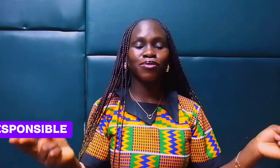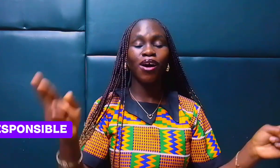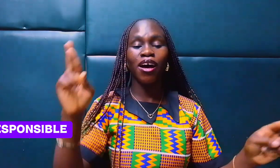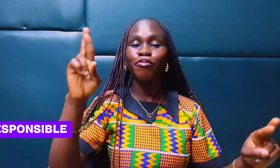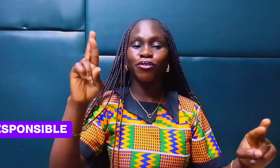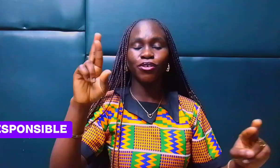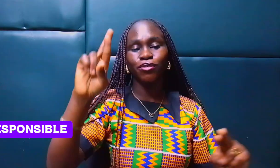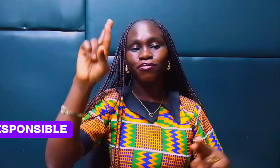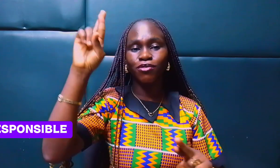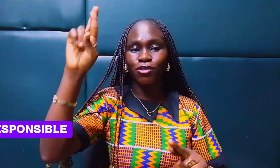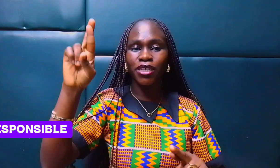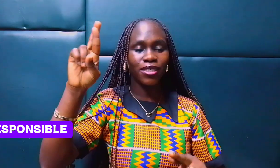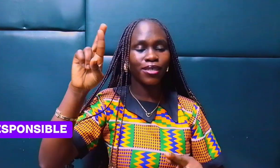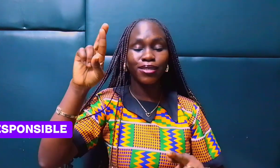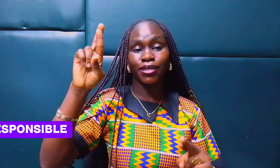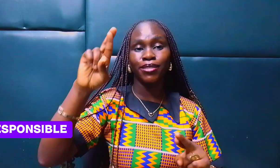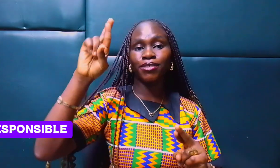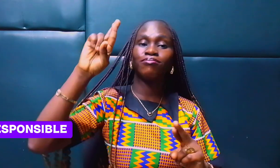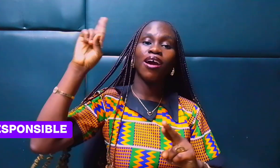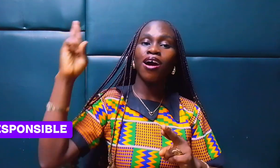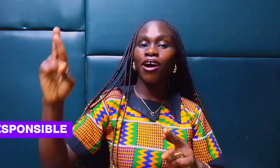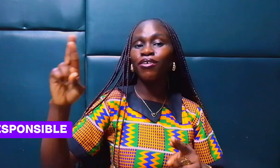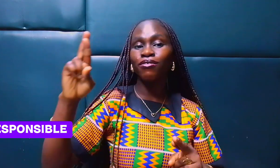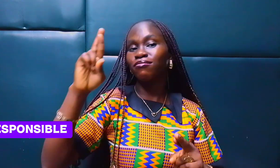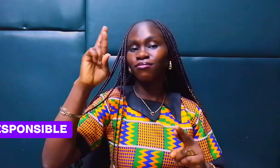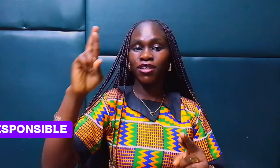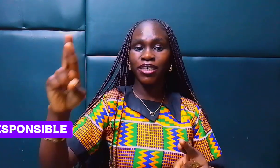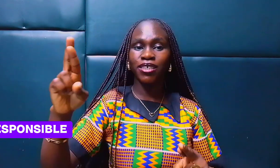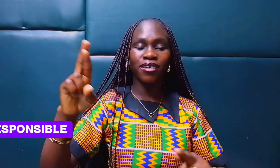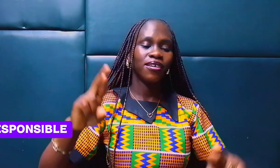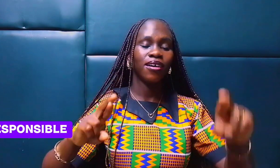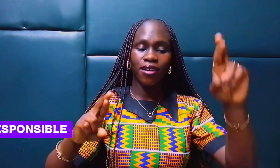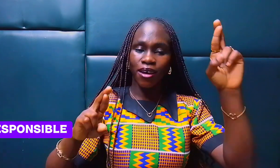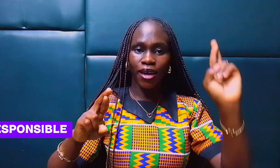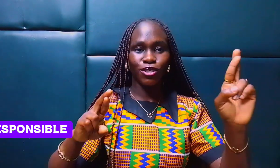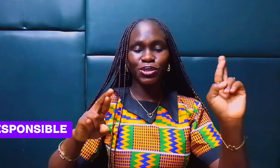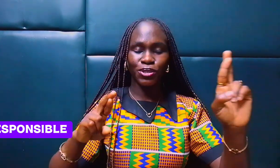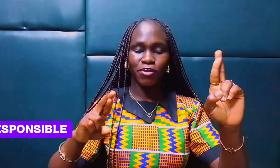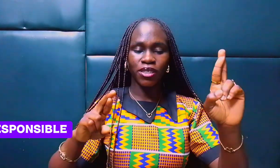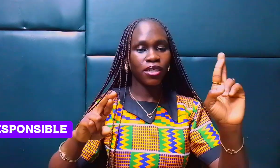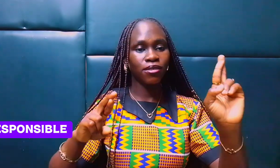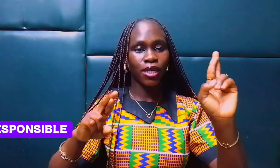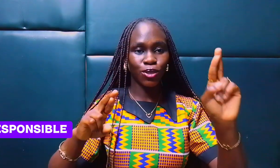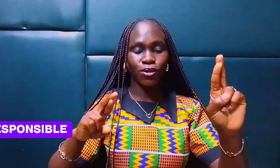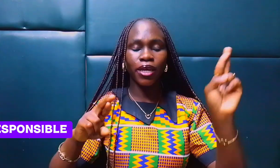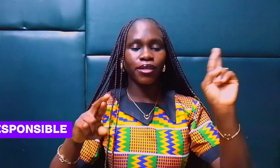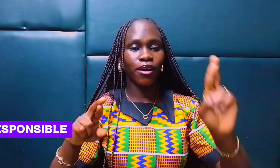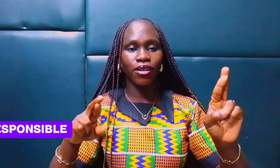To sign responsible, have both your dominant hand signing the R letter and your non-dominant hand as